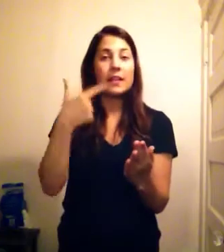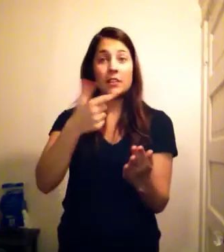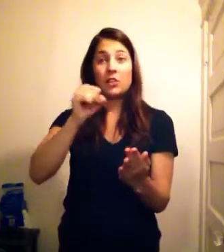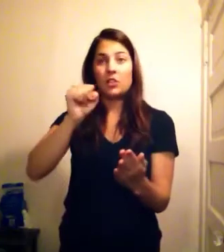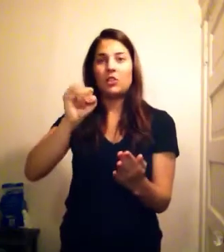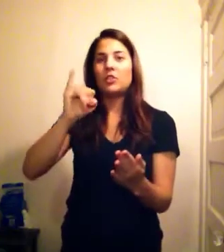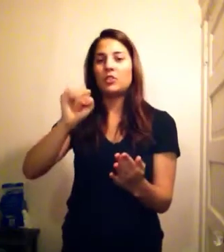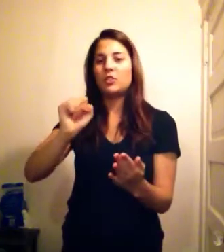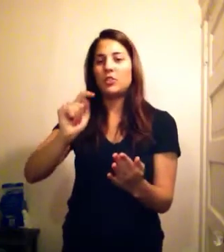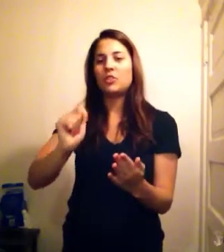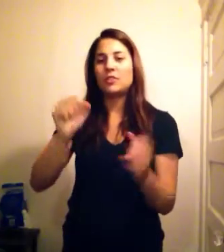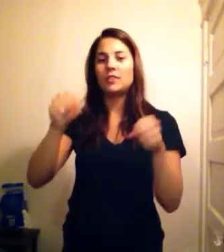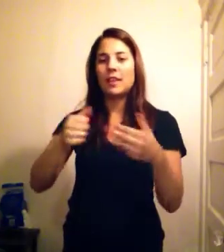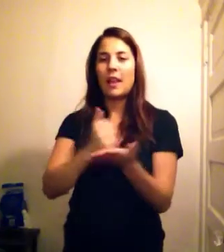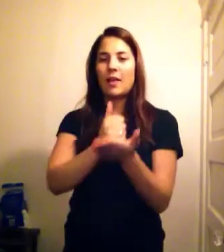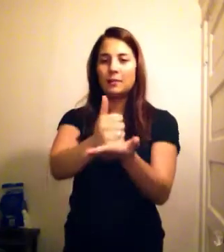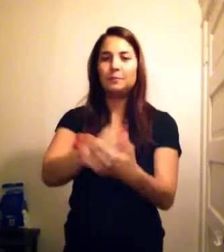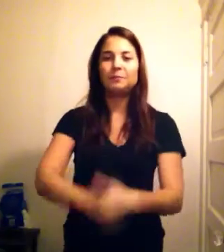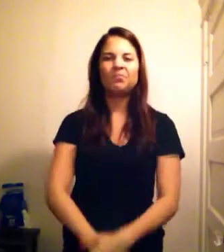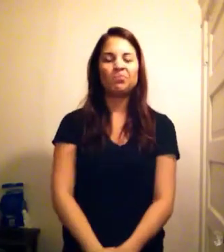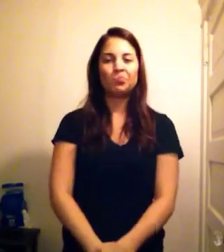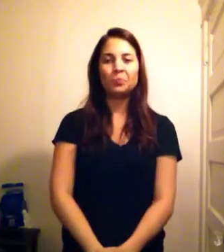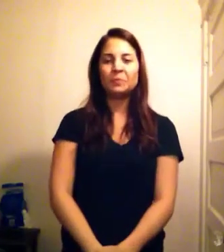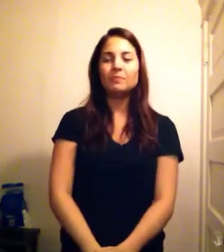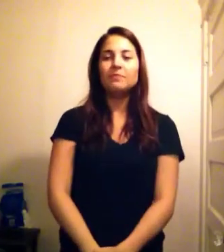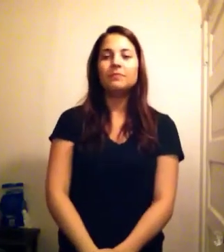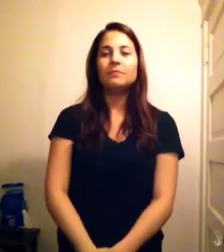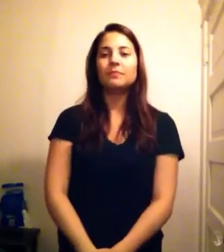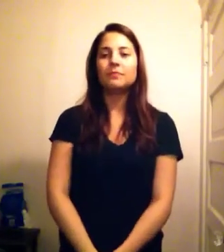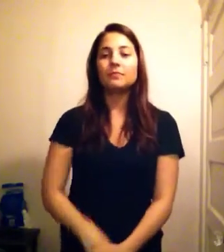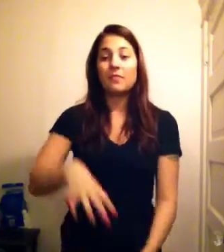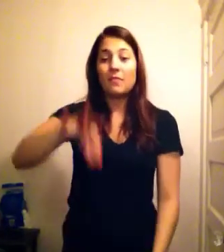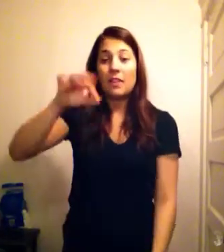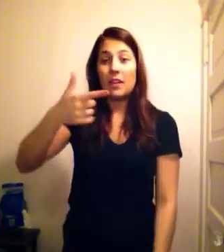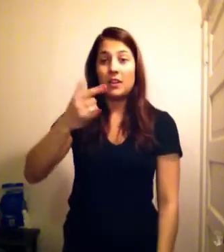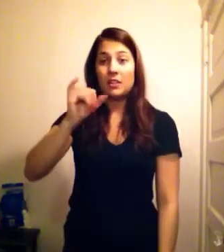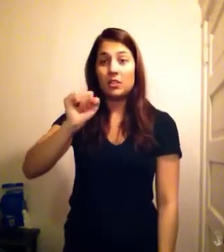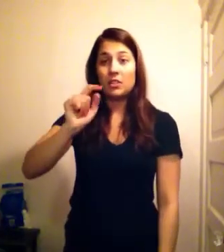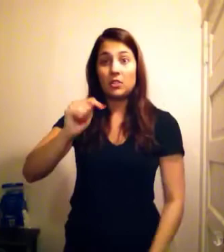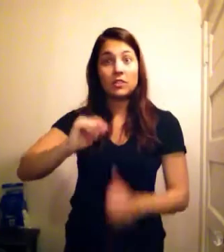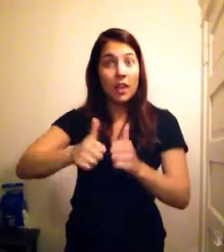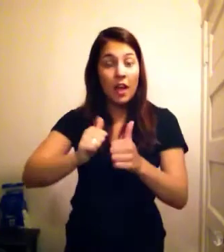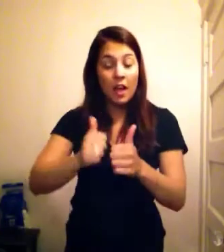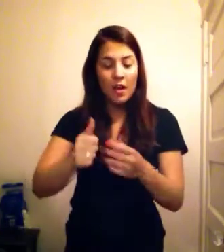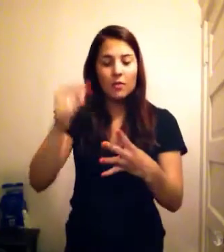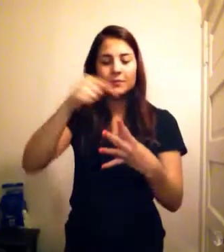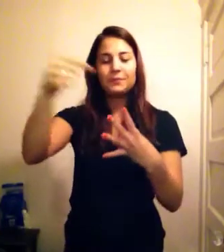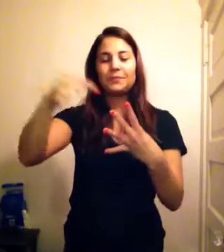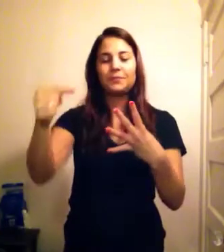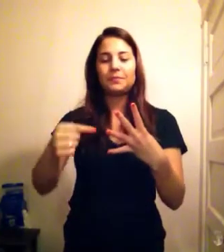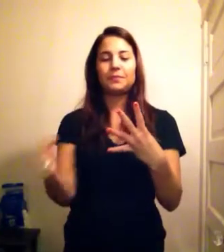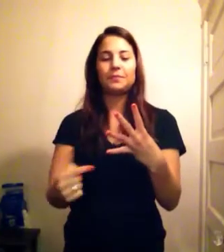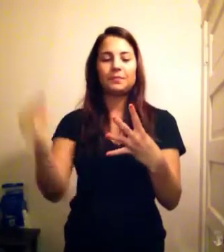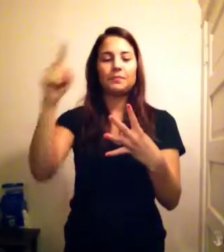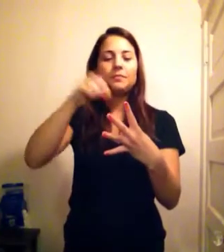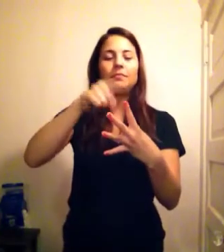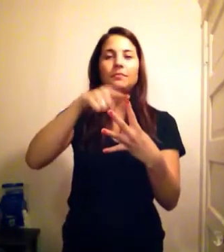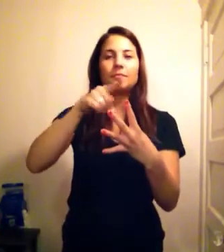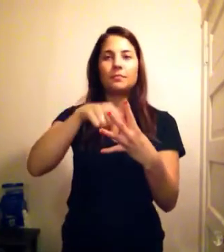4 steps outlined in this video to help you increase your skill in finding the gist of a written piece. The first step is to always